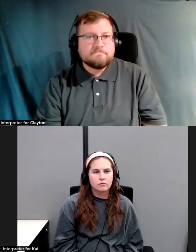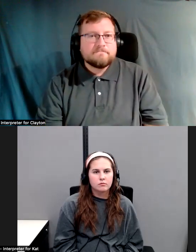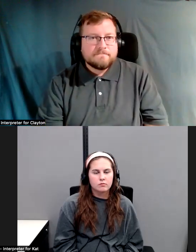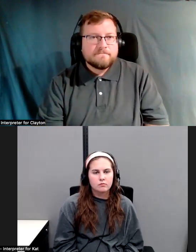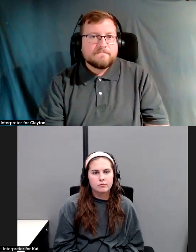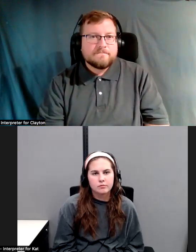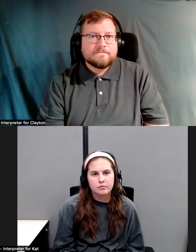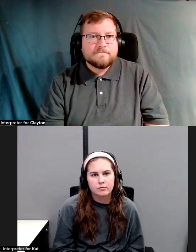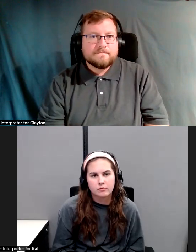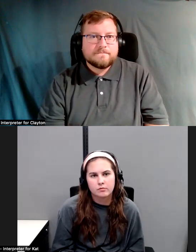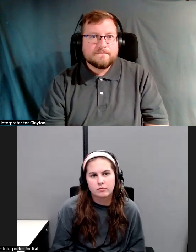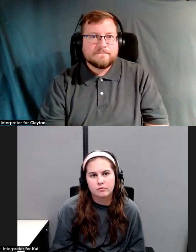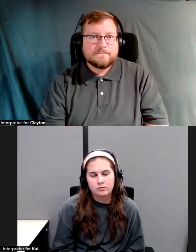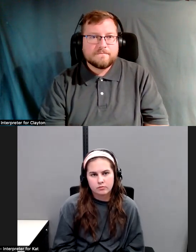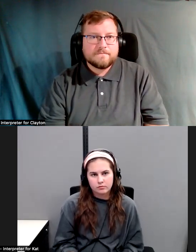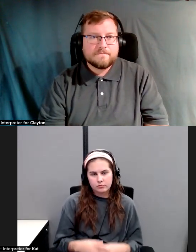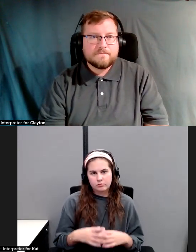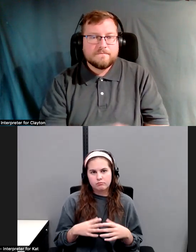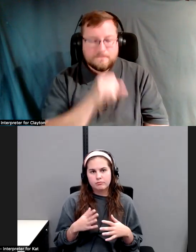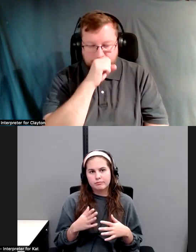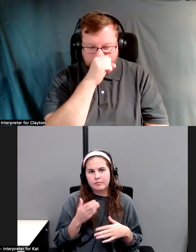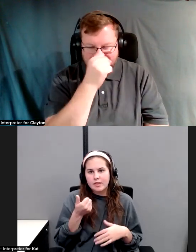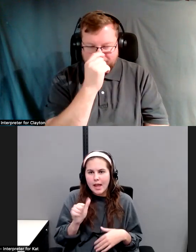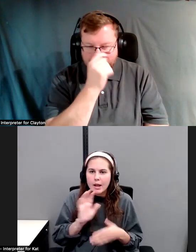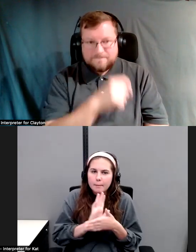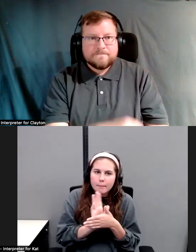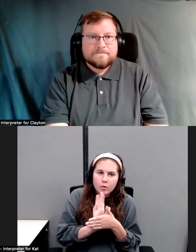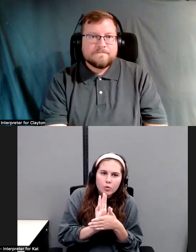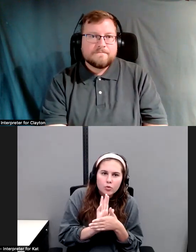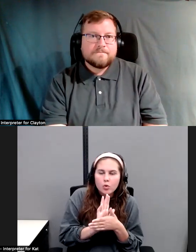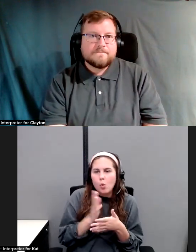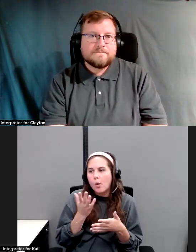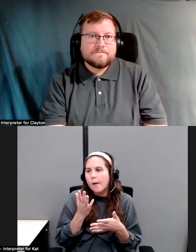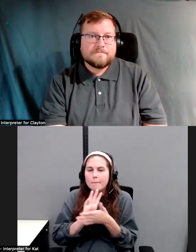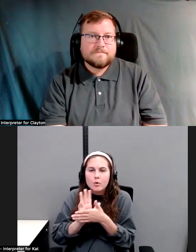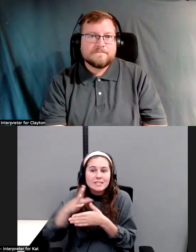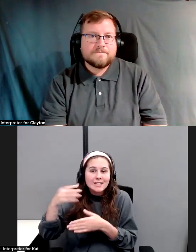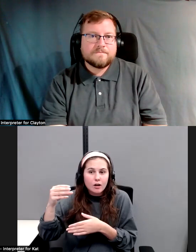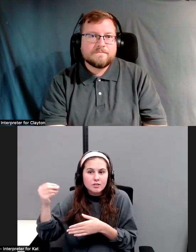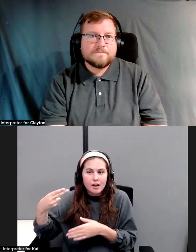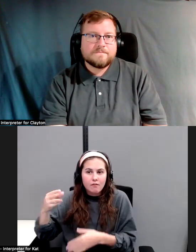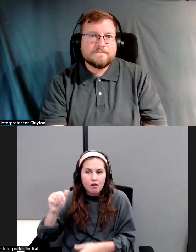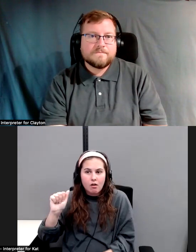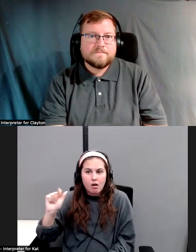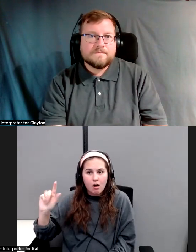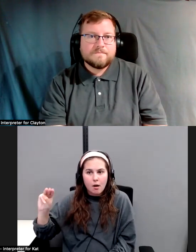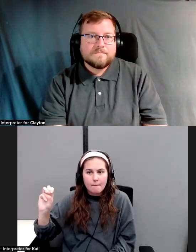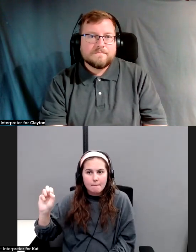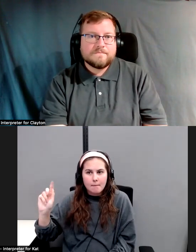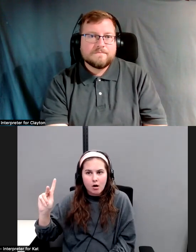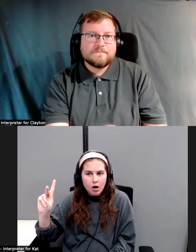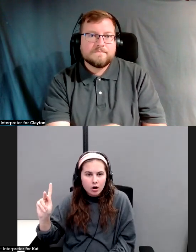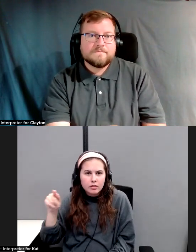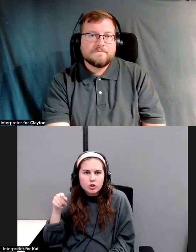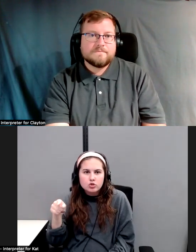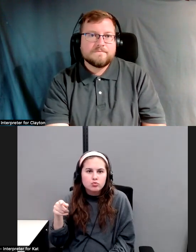Showing out about these movies or movies outside of Hallmark, do you find yourself in